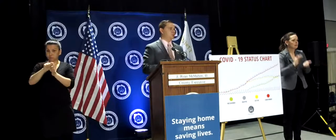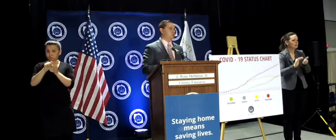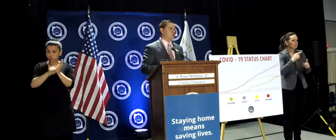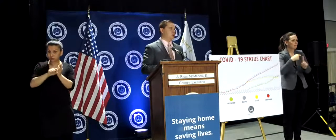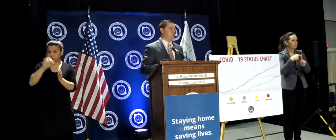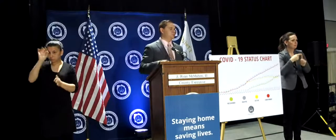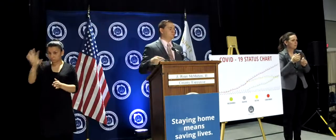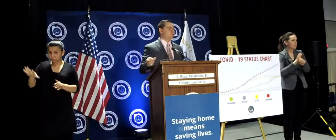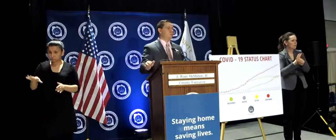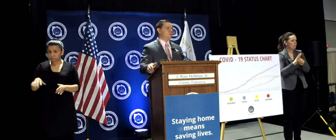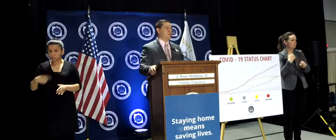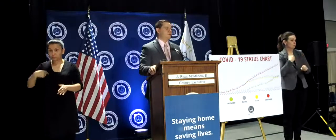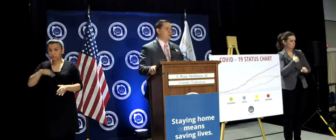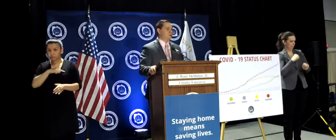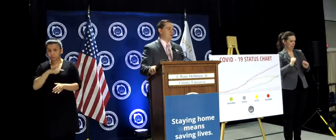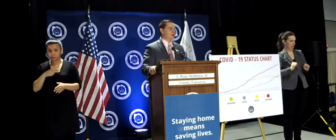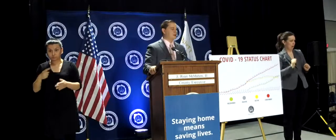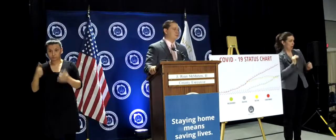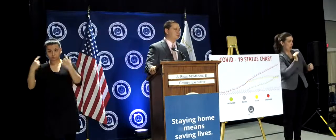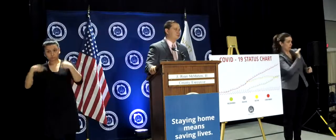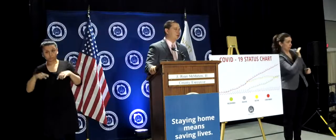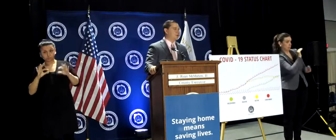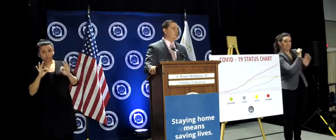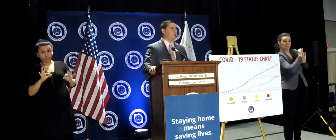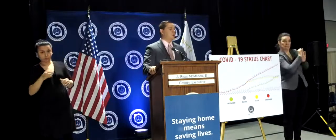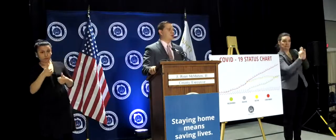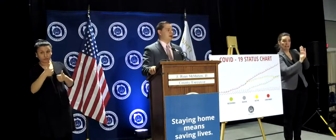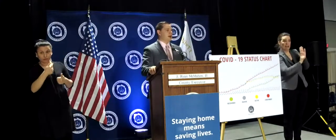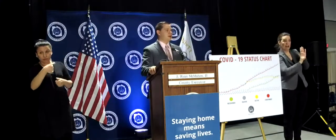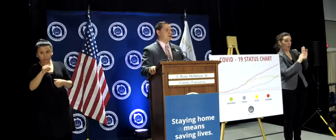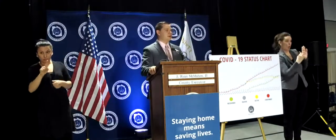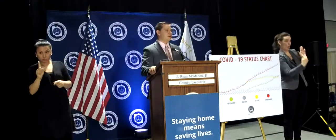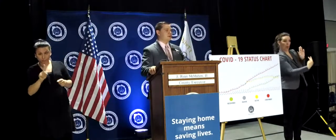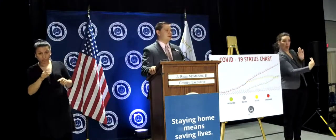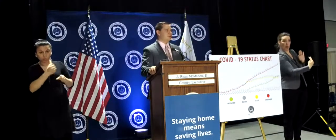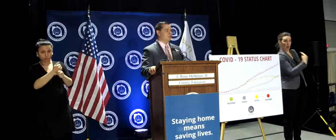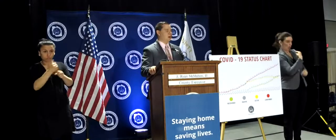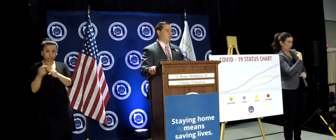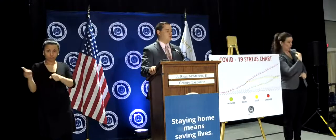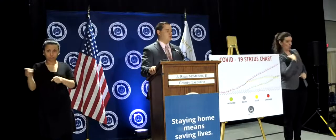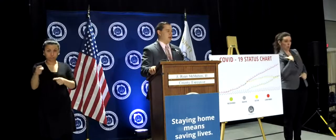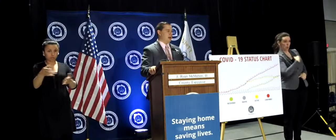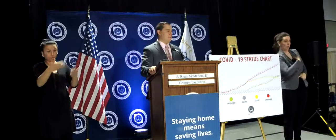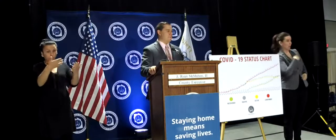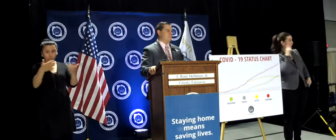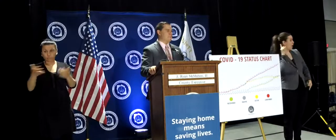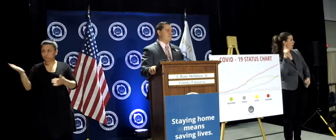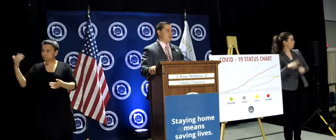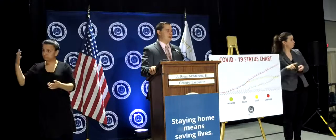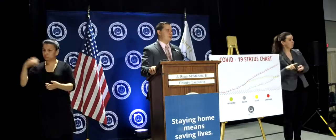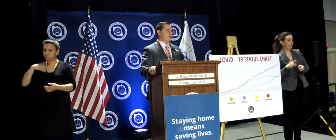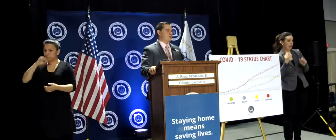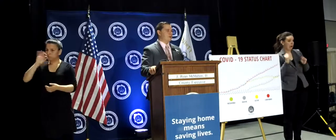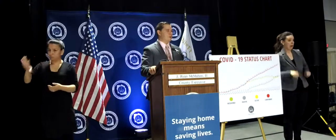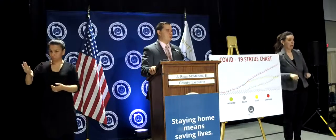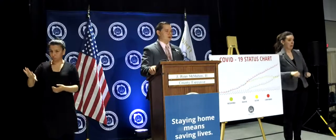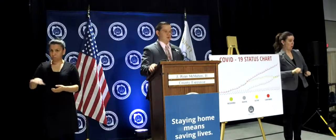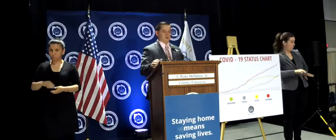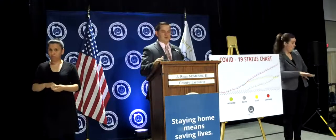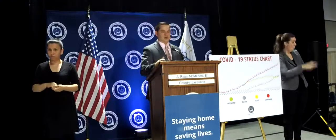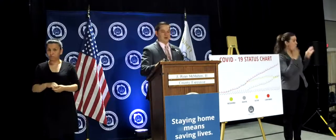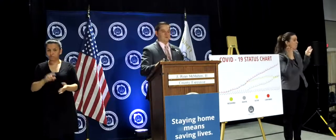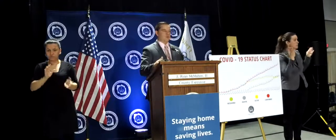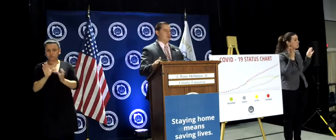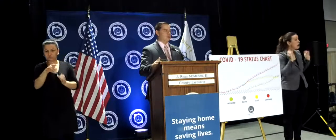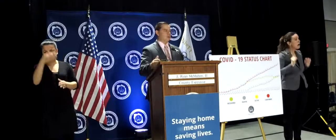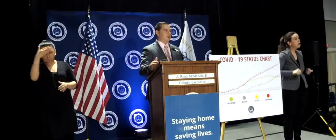its own restart. If the data doesn't show that we're ready for that, then we're